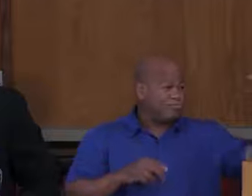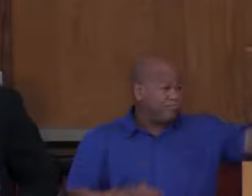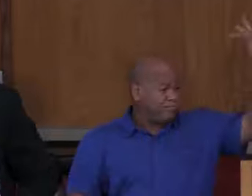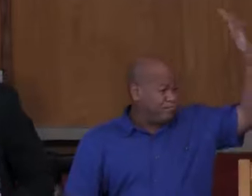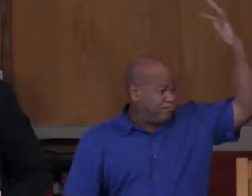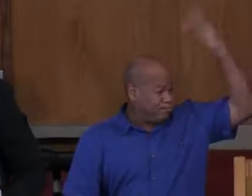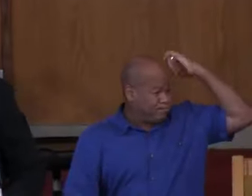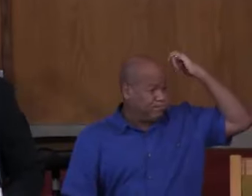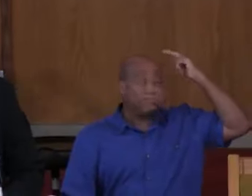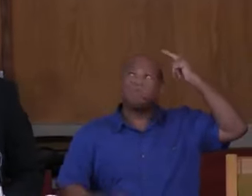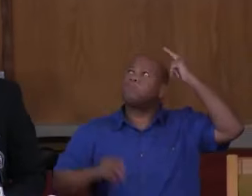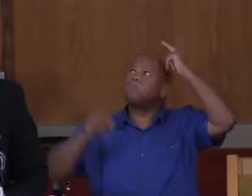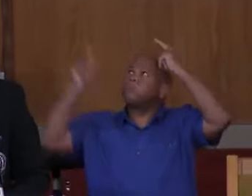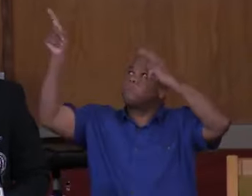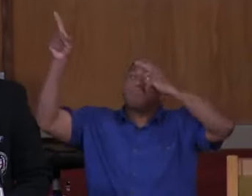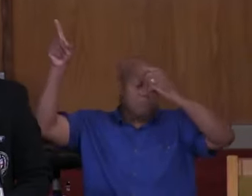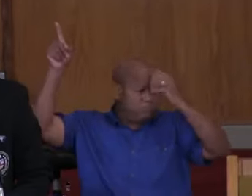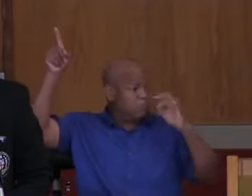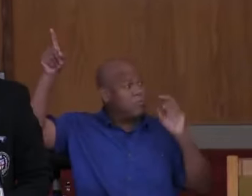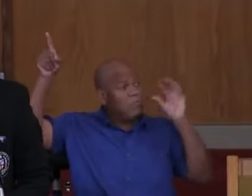about this day.